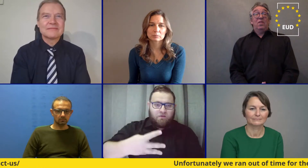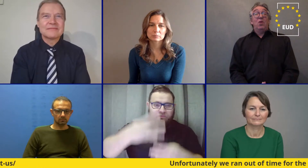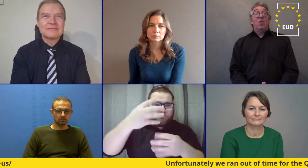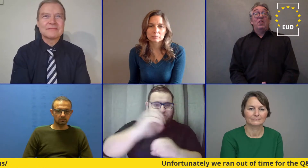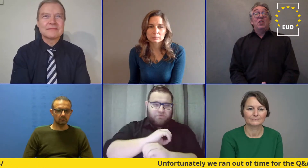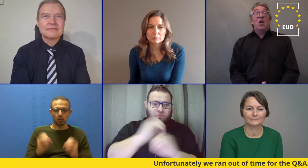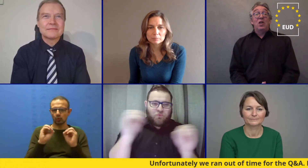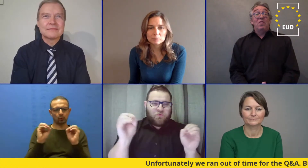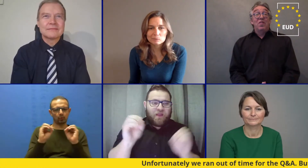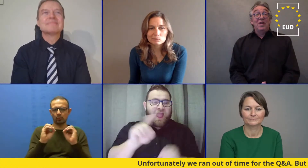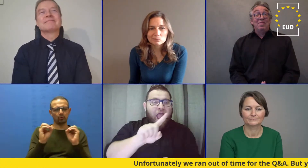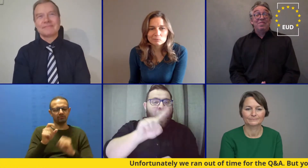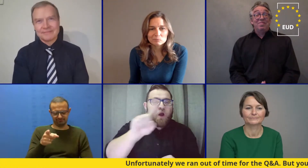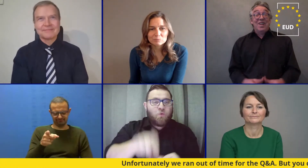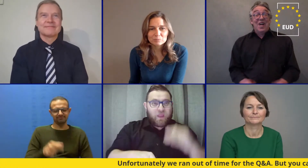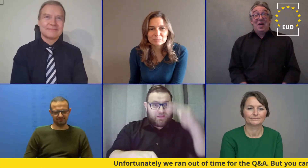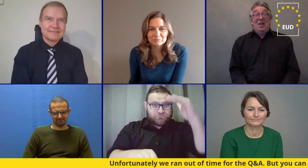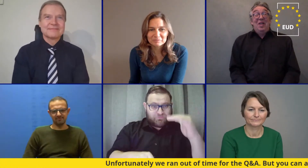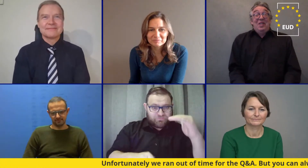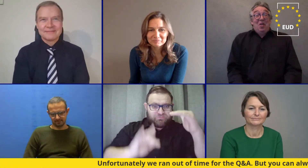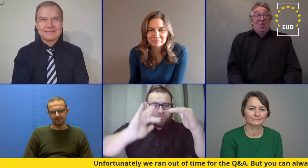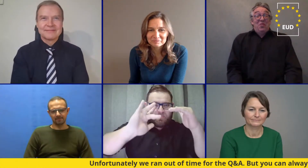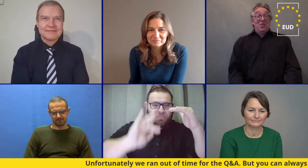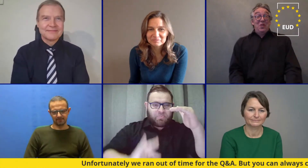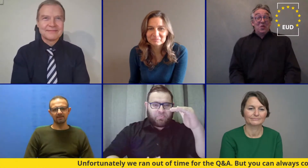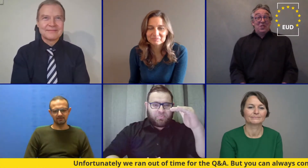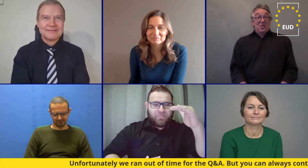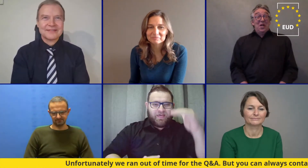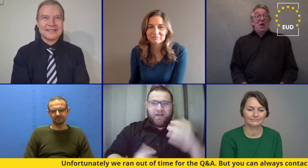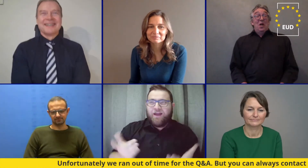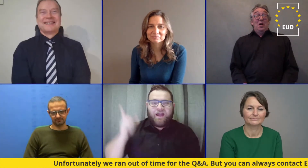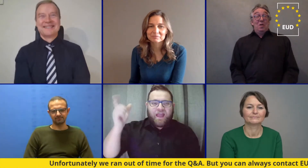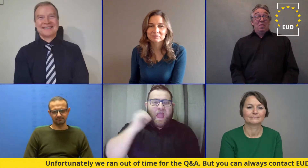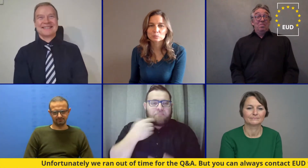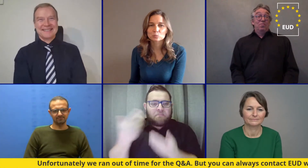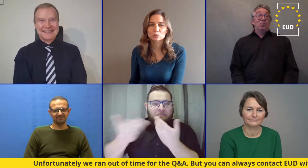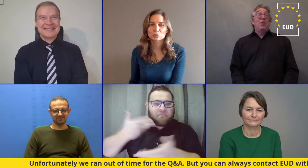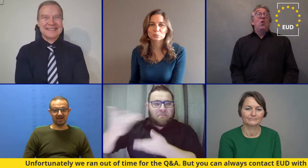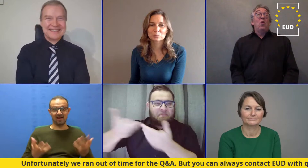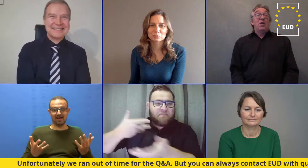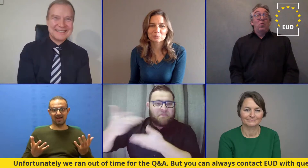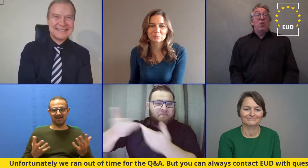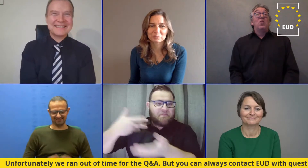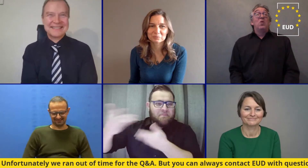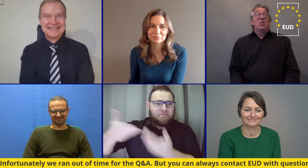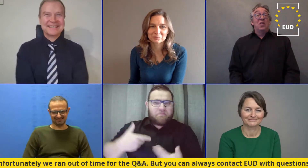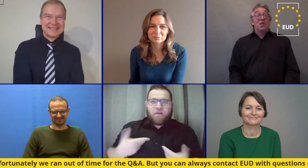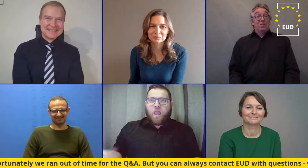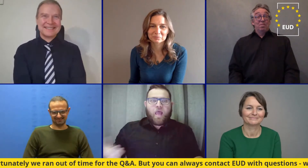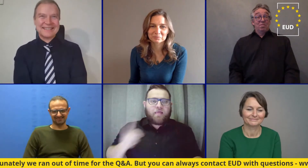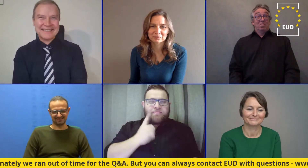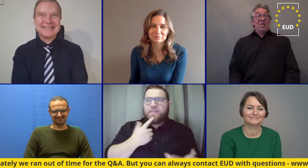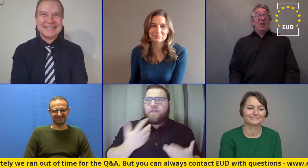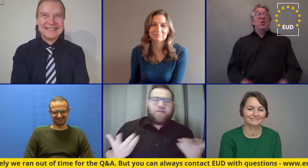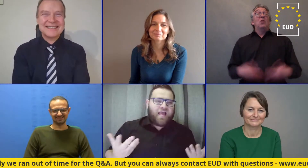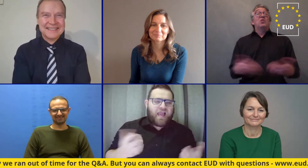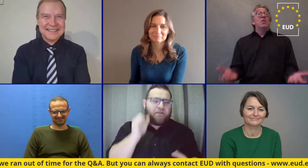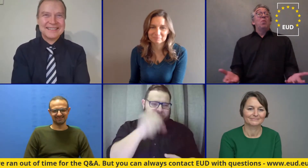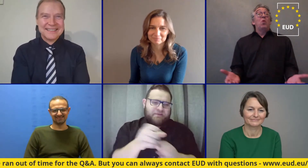very often is live, and it is often not recorded with an auto cue. If you go to a reporter